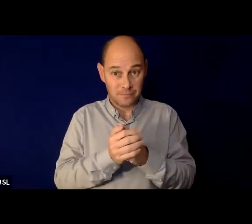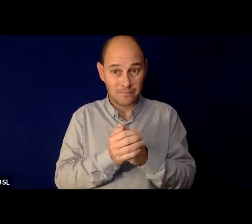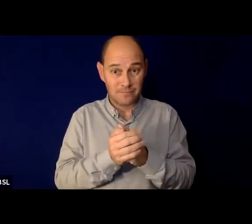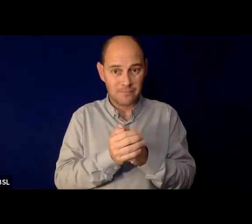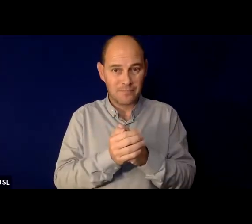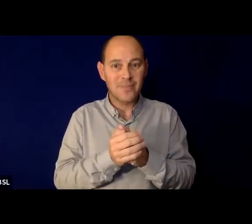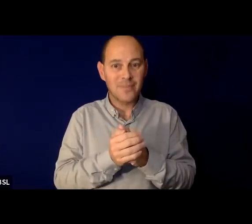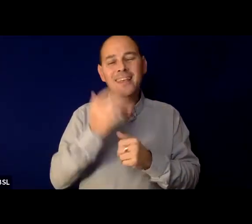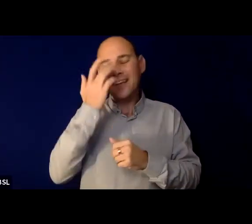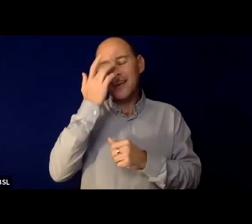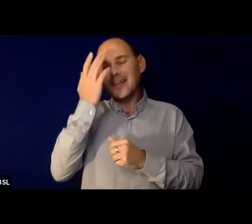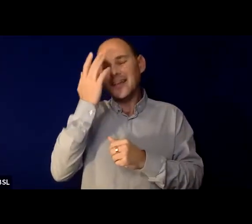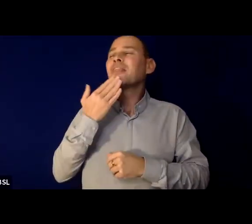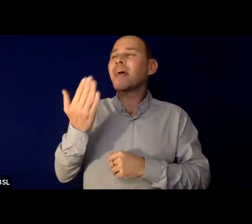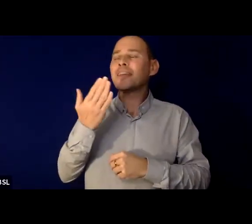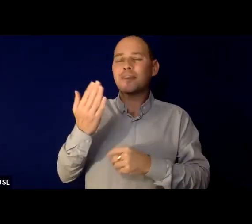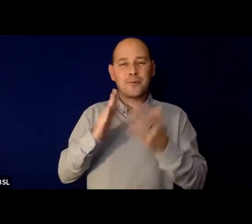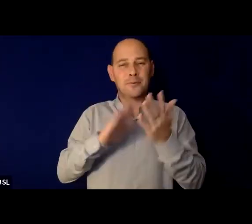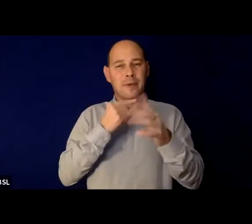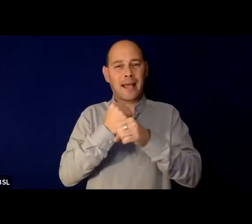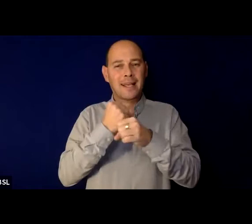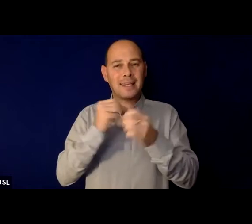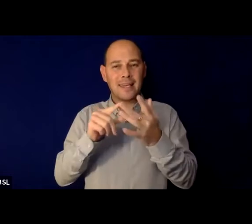Okay, thank you, Maggie, and thank you, everyone.